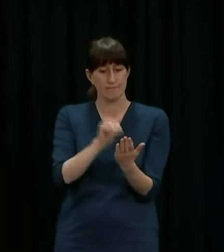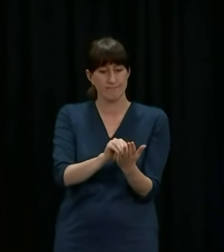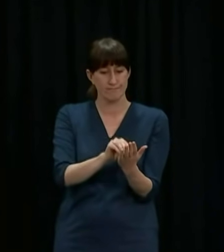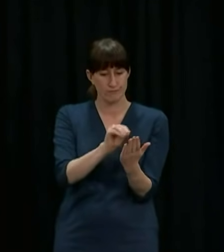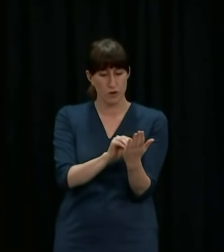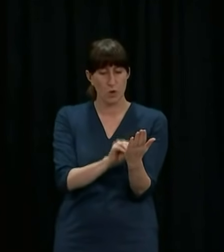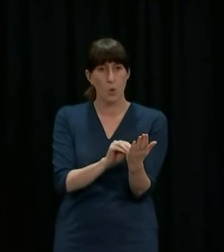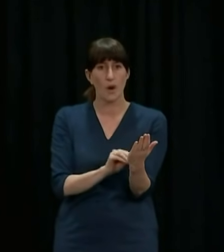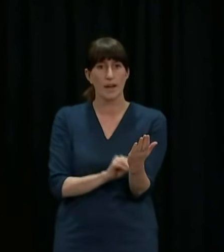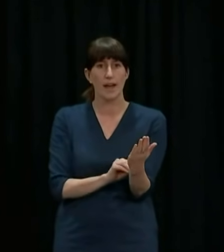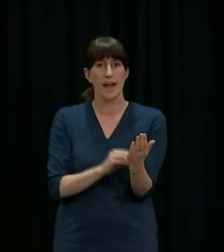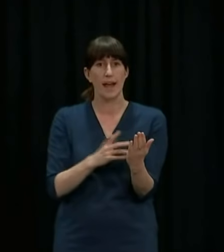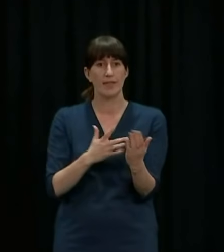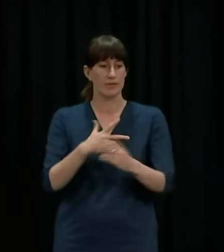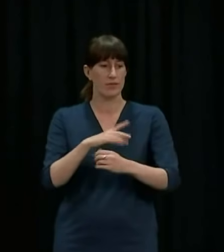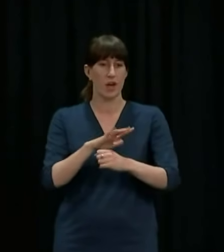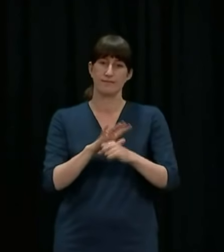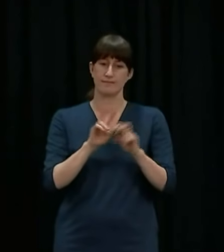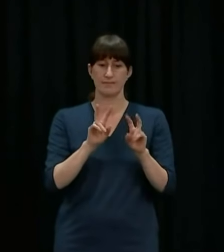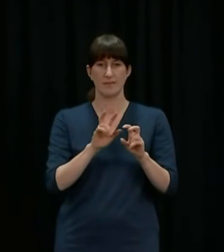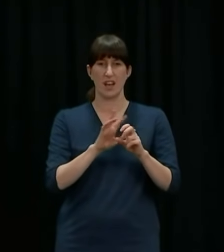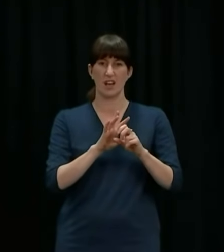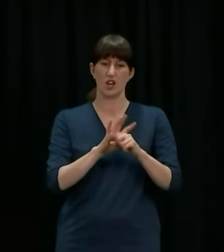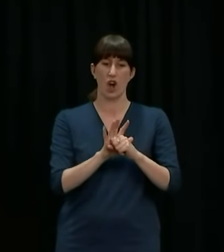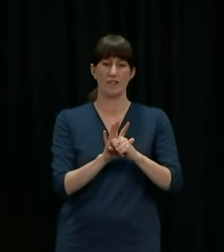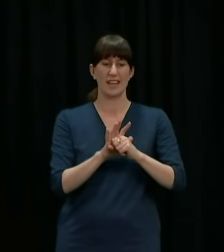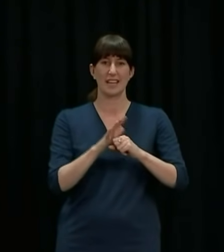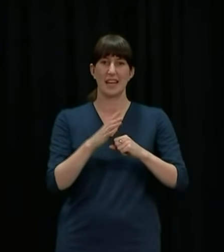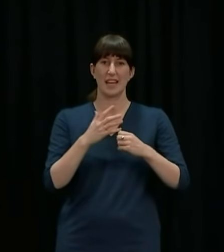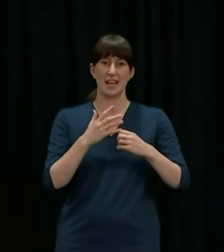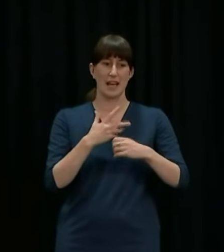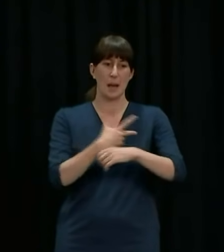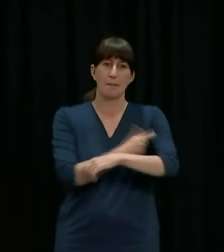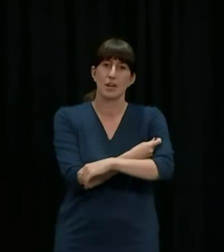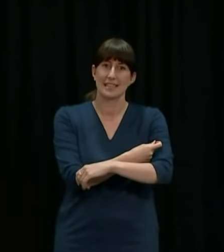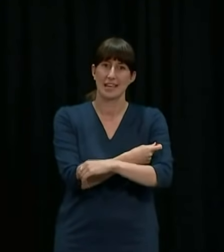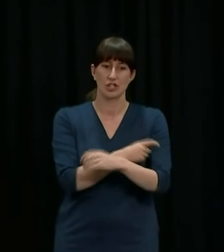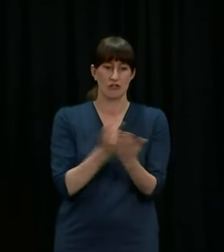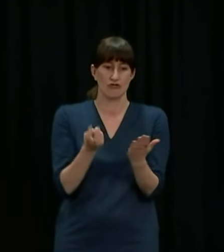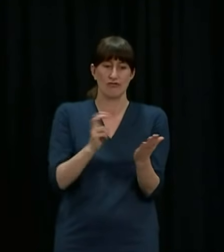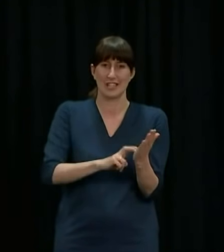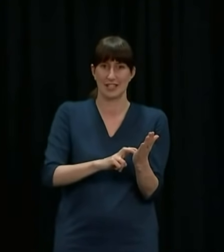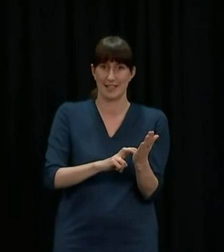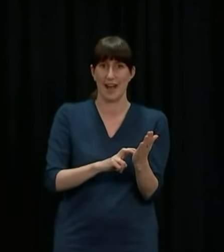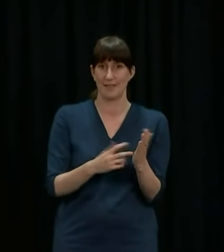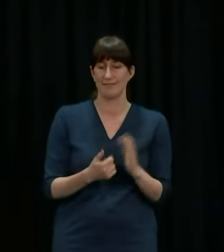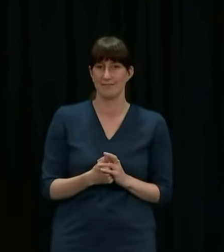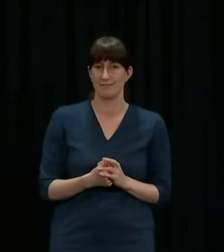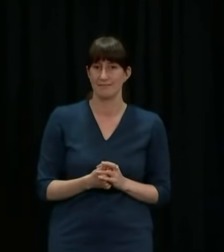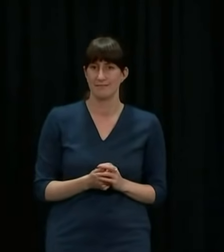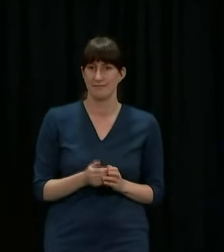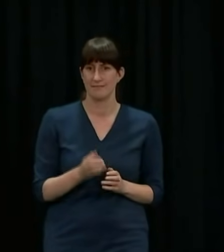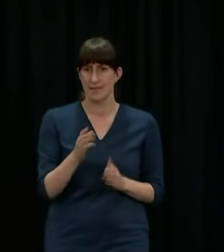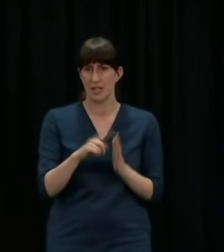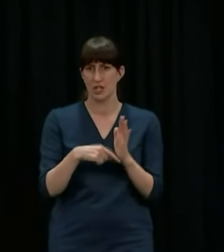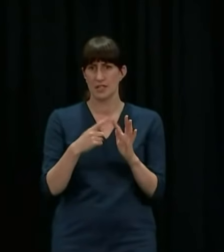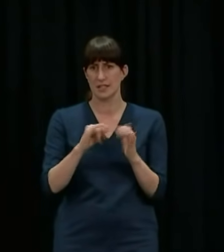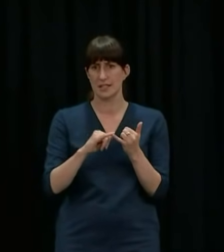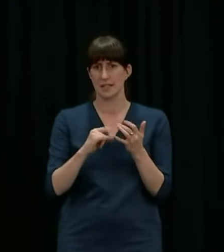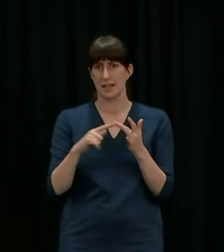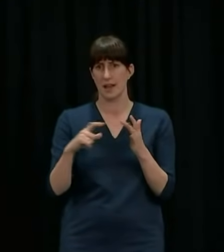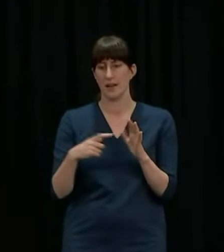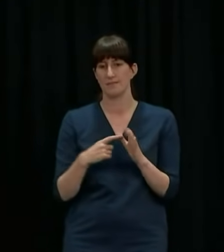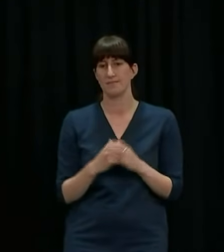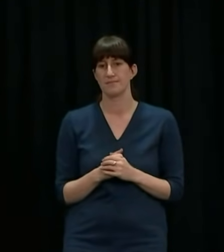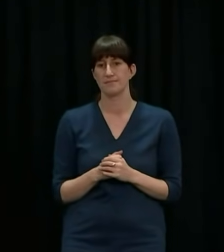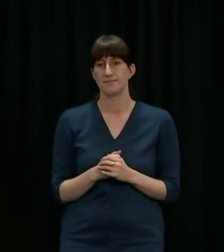in the COVID immunisation register and therefore reflected in the record that people are able to produce. Jessica. Differing accounts of